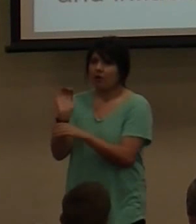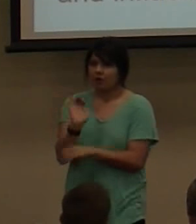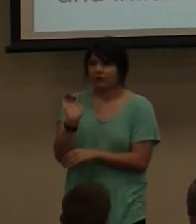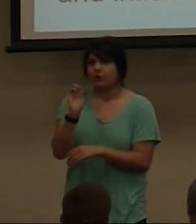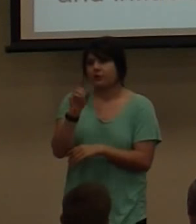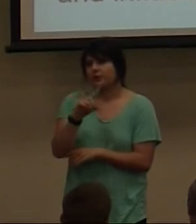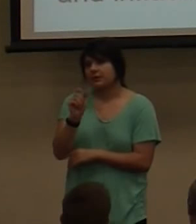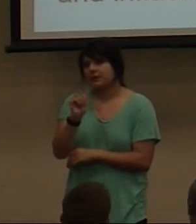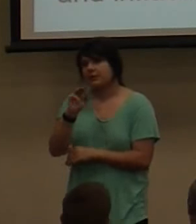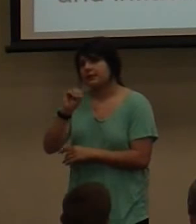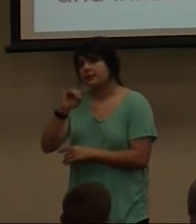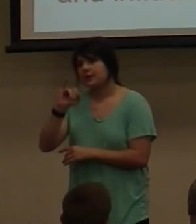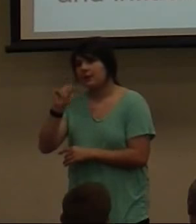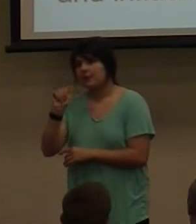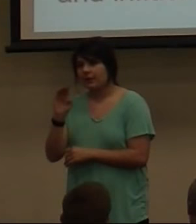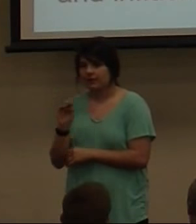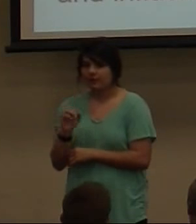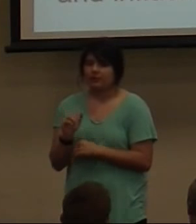Then it was Bob.